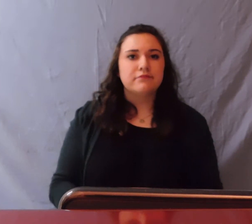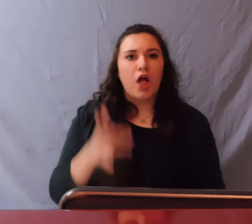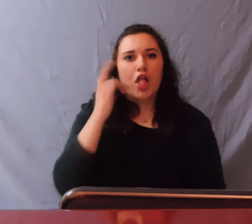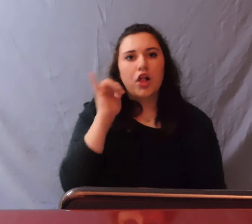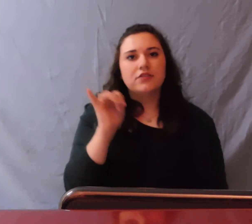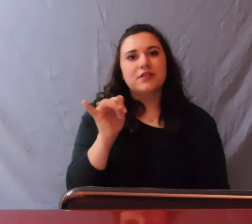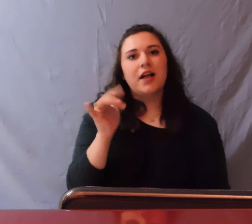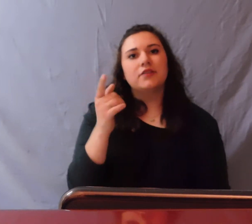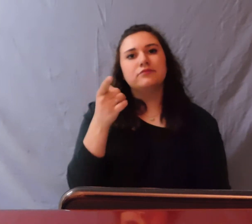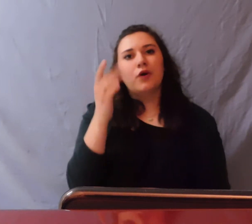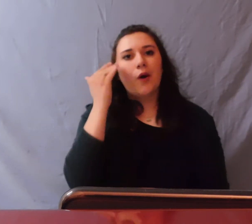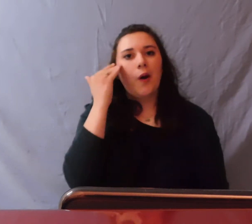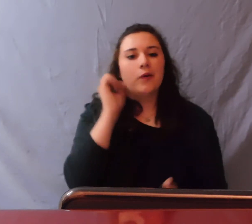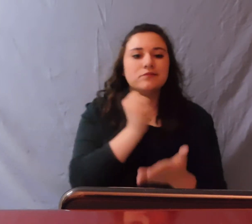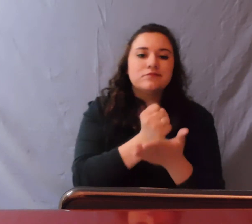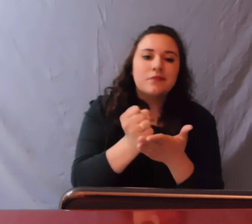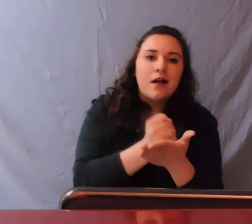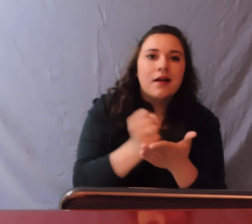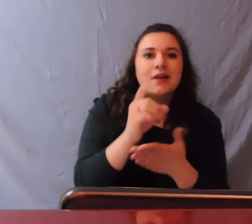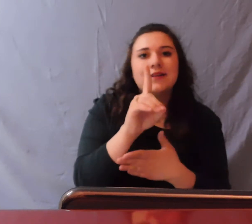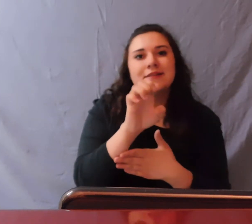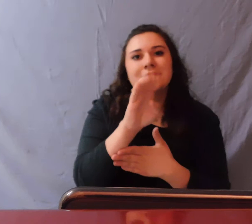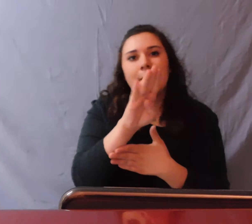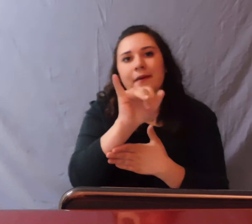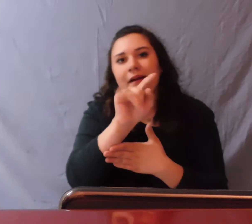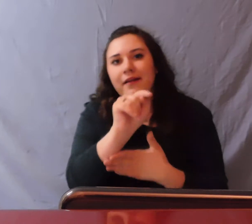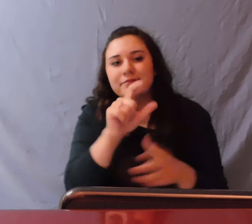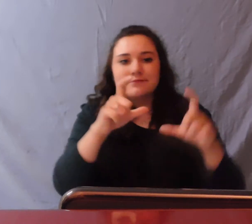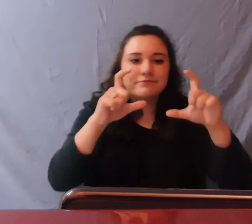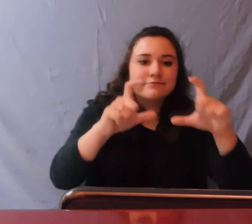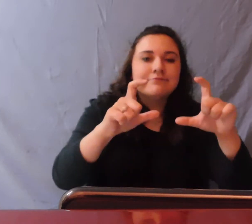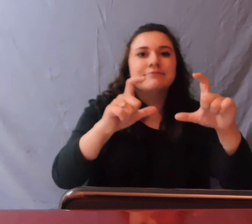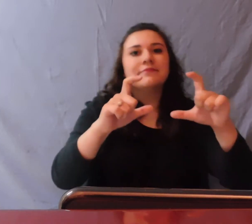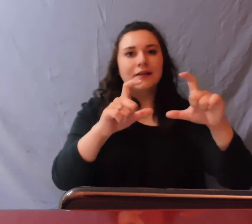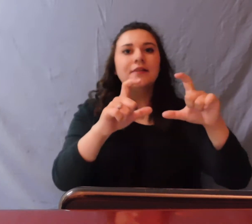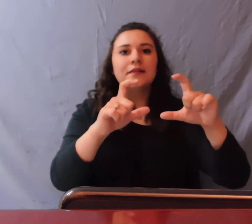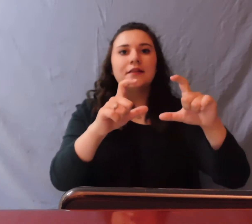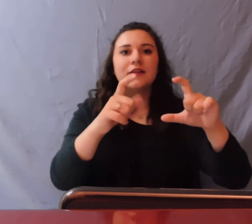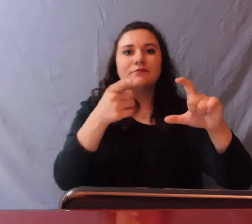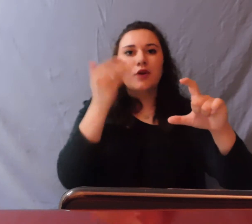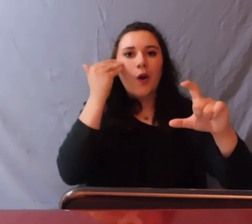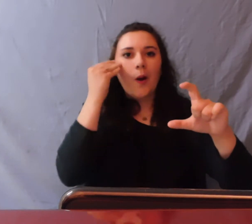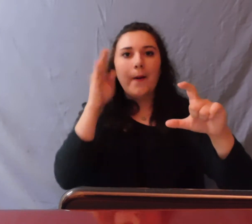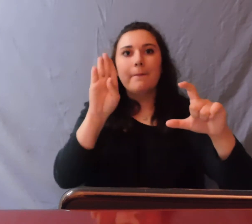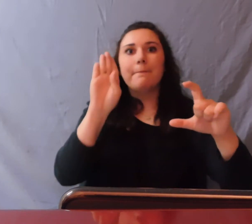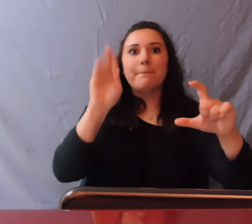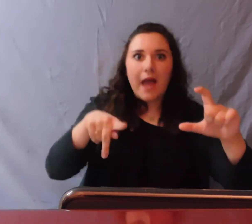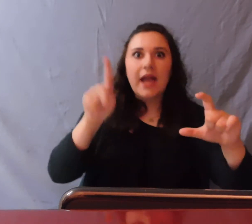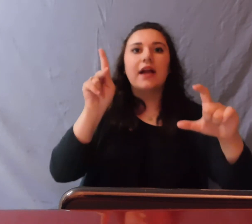that you would normally use, like a bank or credit card. And it's the same type of thing, you just have a specific value per month.